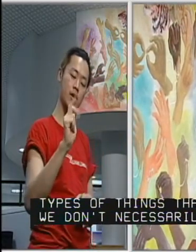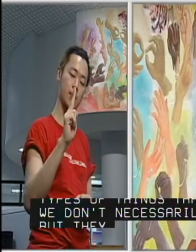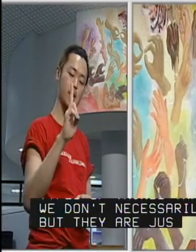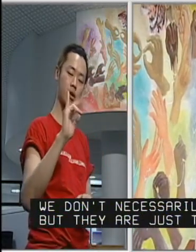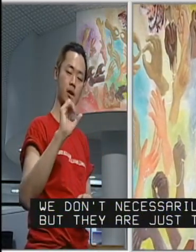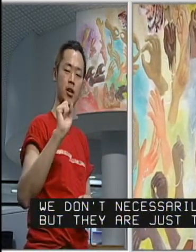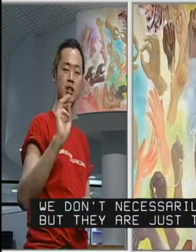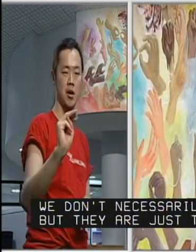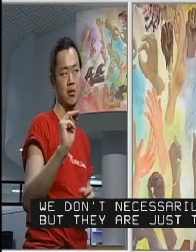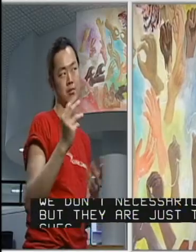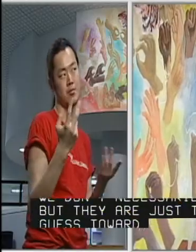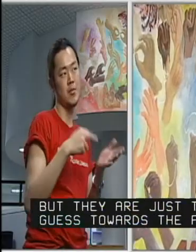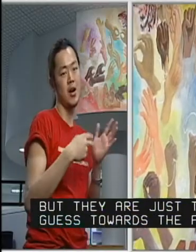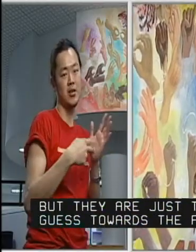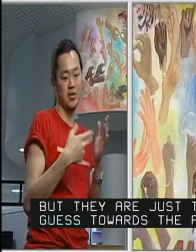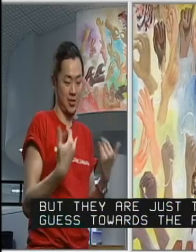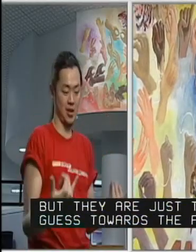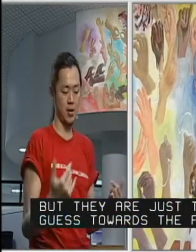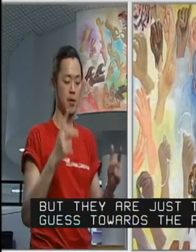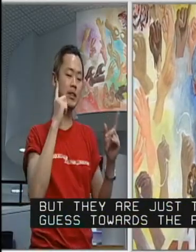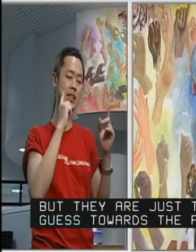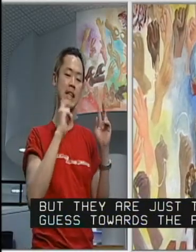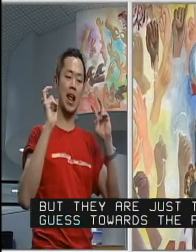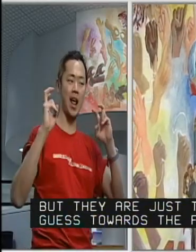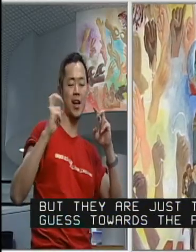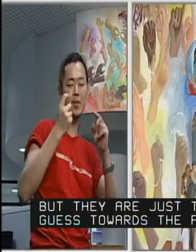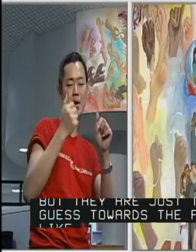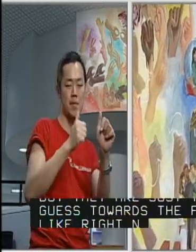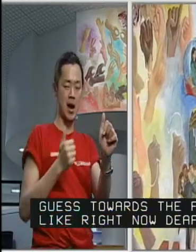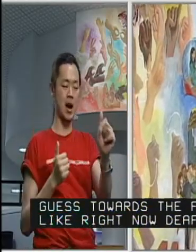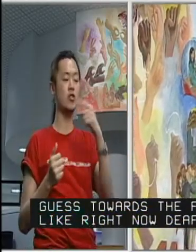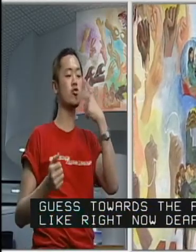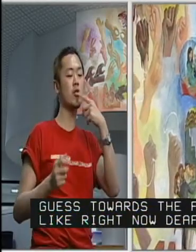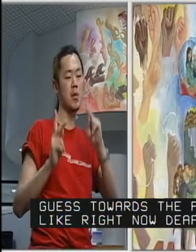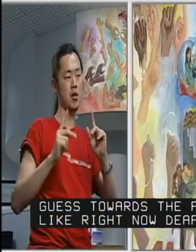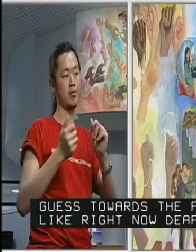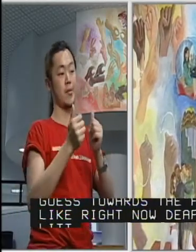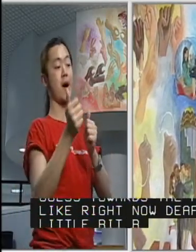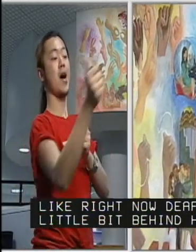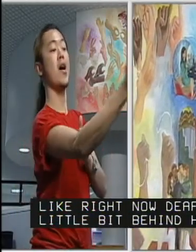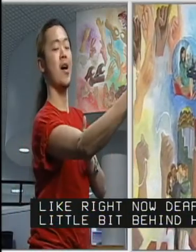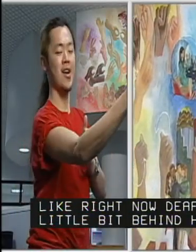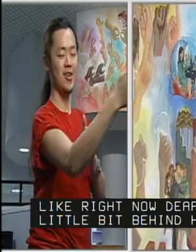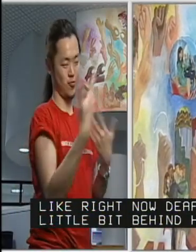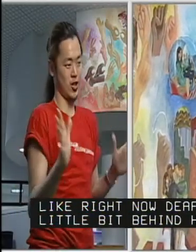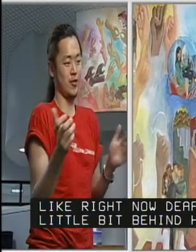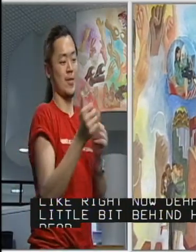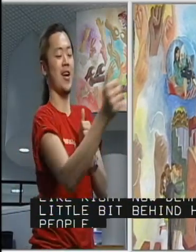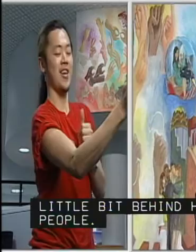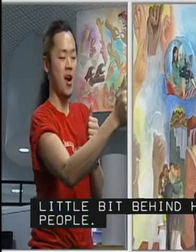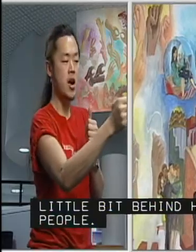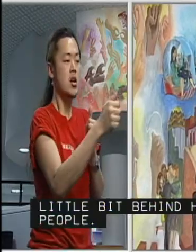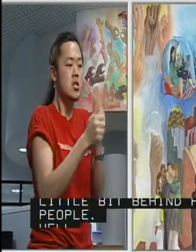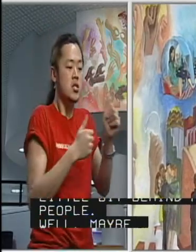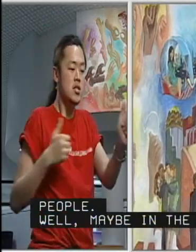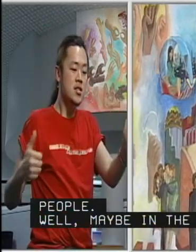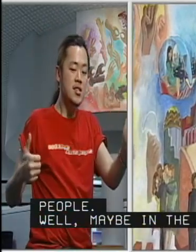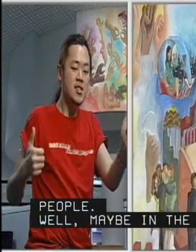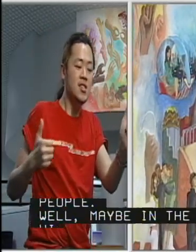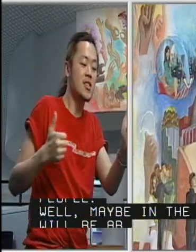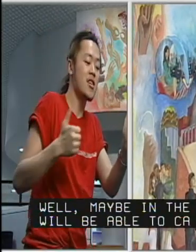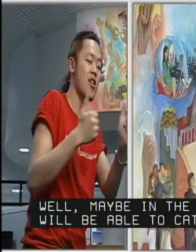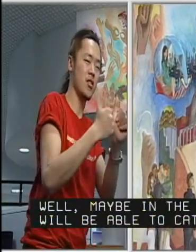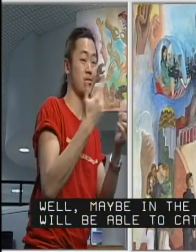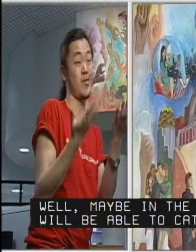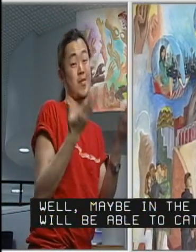now, but they're just a kind of guess towards the future. Like right now, deaf people are a little bit behind hearing people. Well, maybe in the future